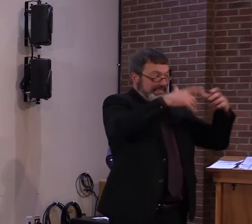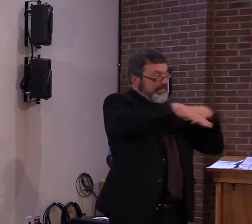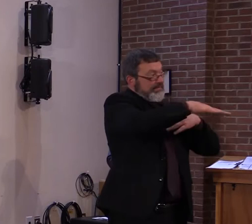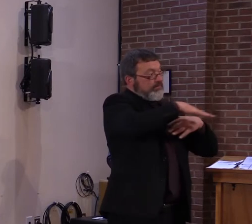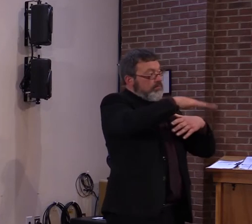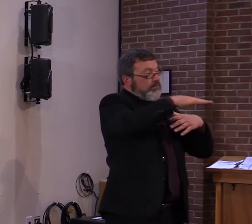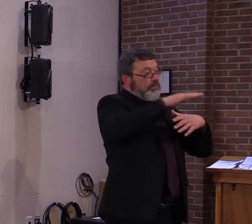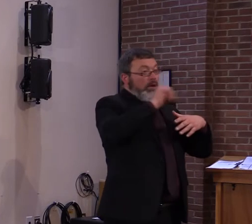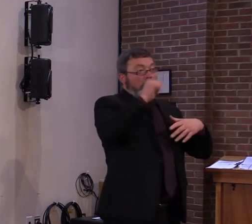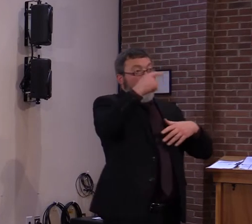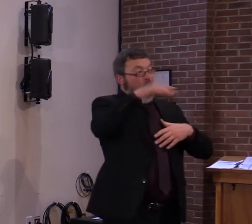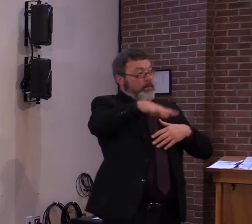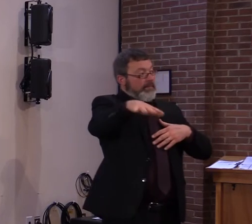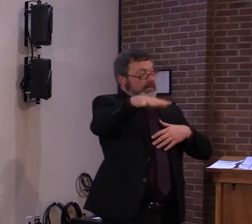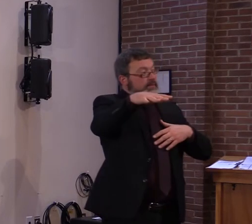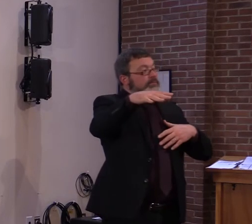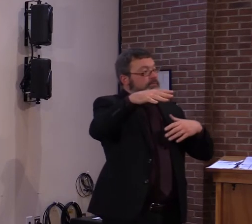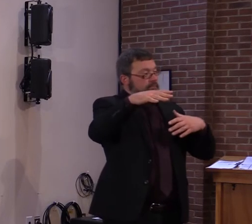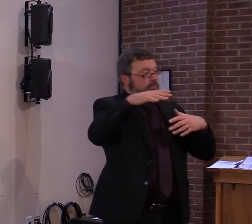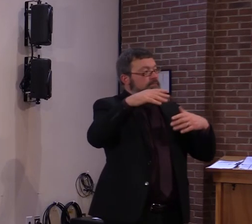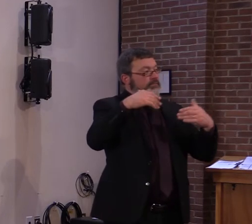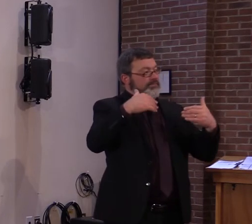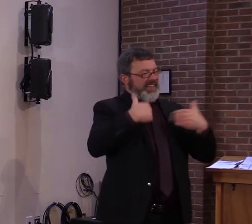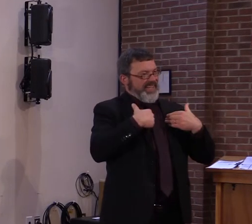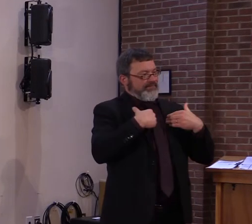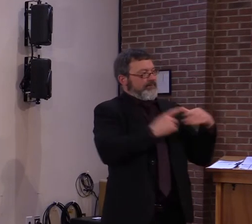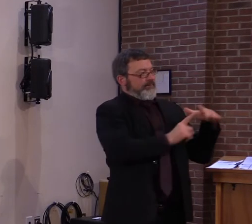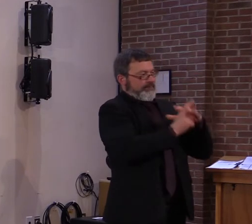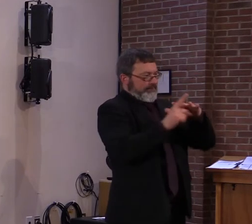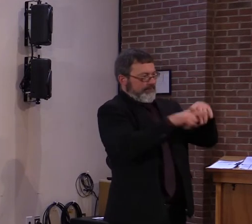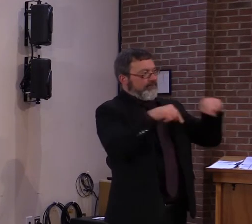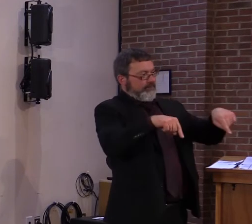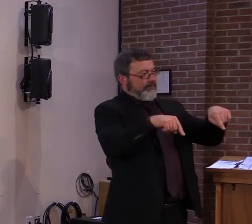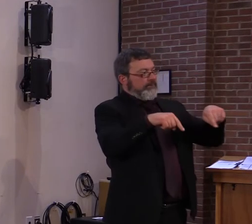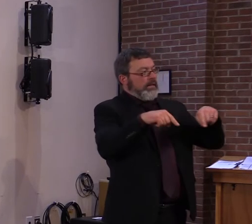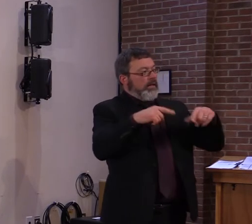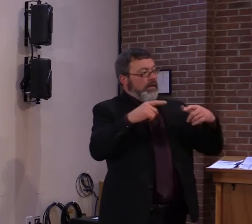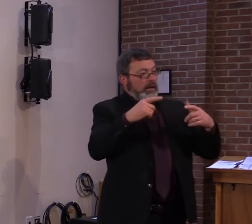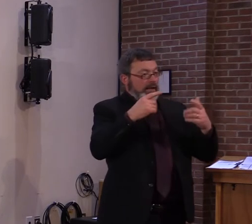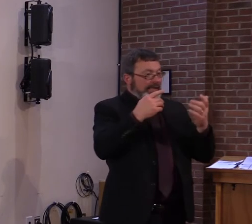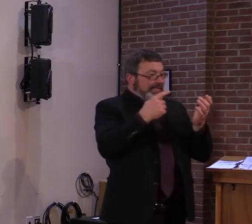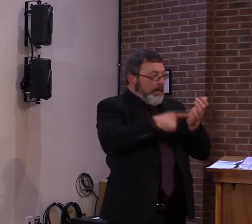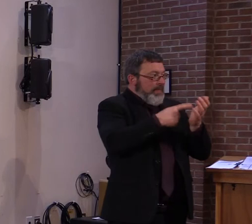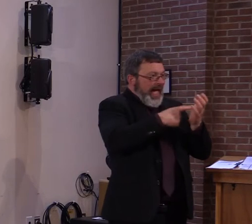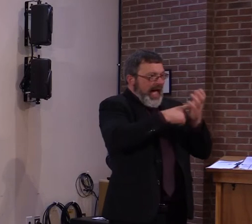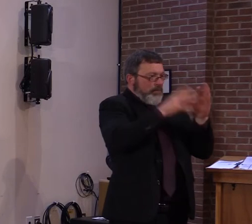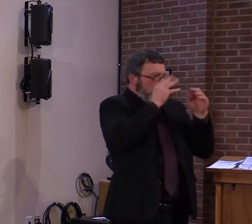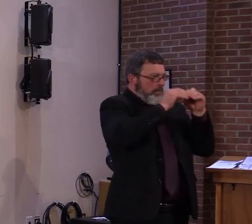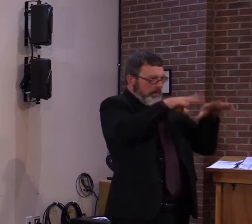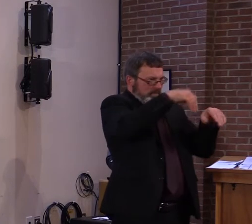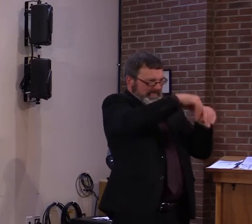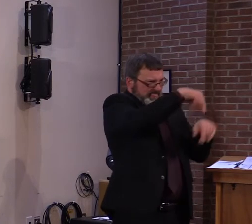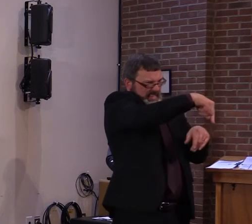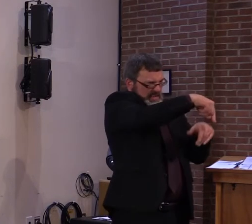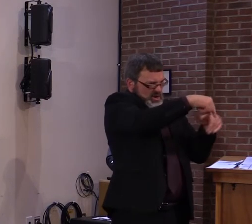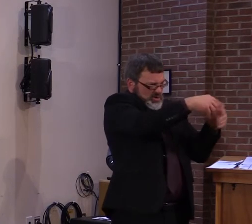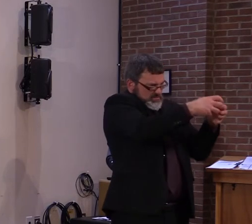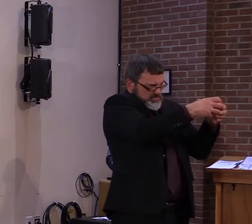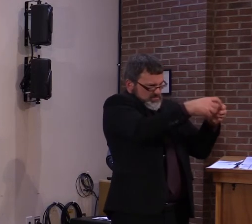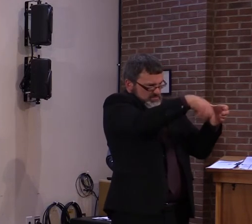are situations, sometimes turn into outbreaks, but they've been, by and large, modest